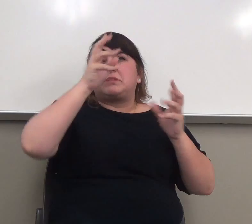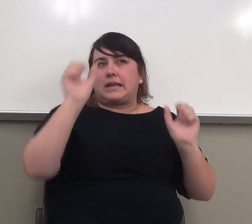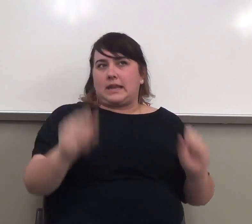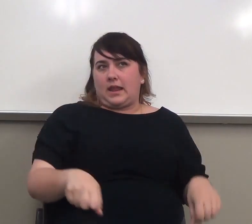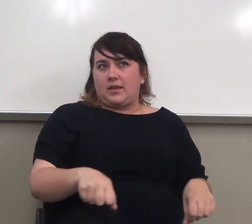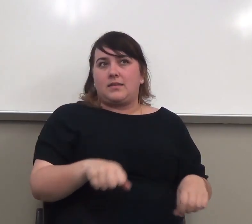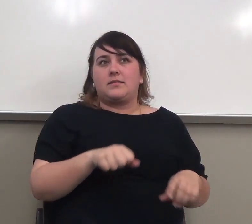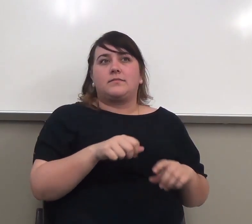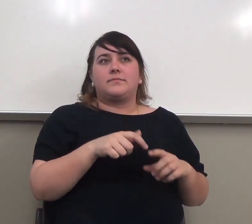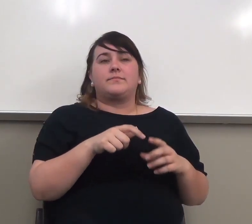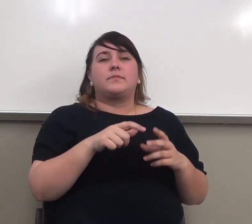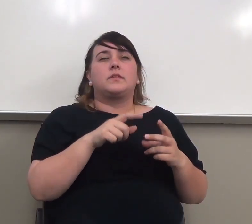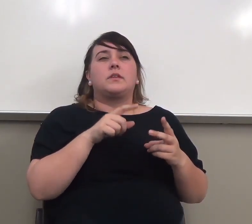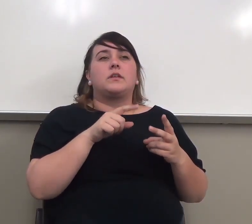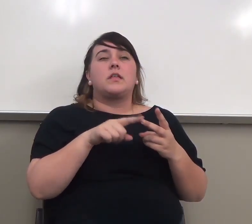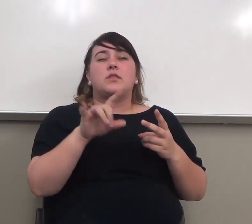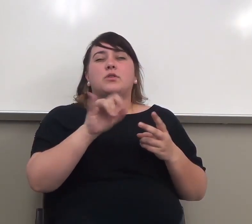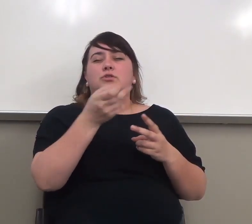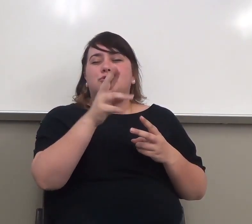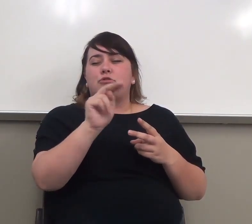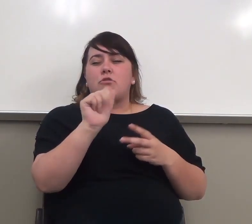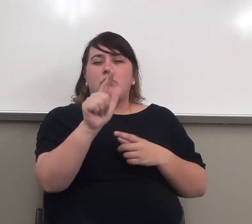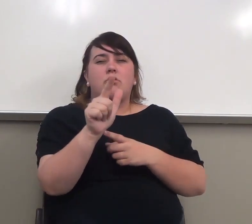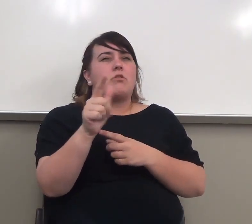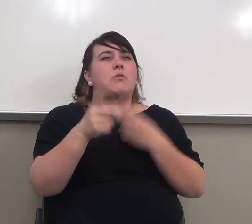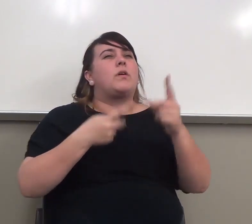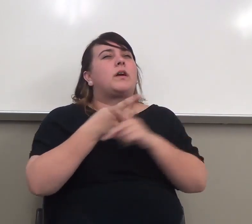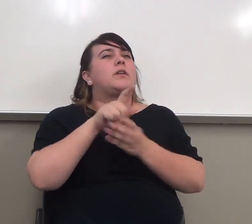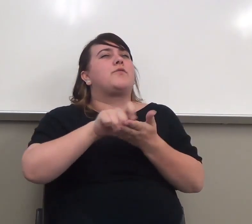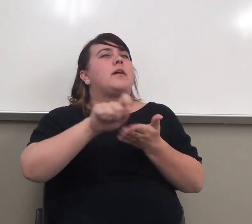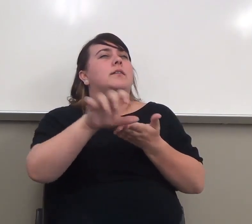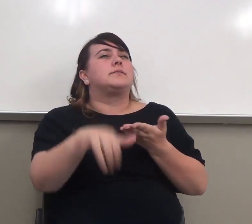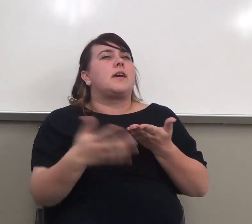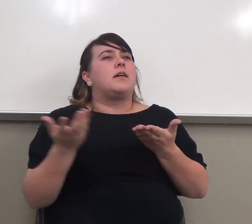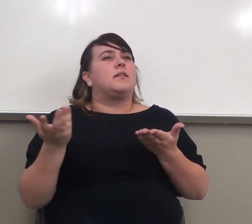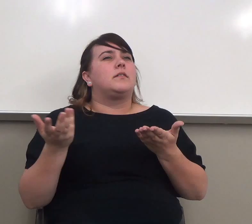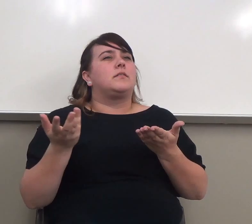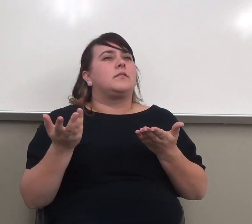poetry or a story that you're writing, a novel, a screenplay, okay?